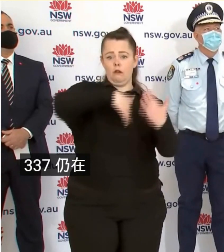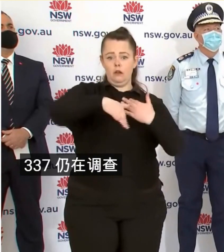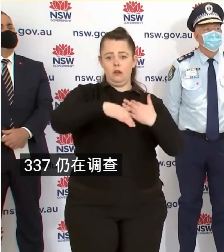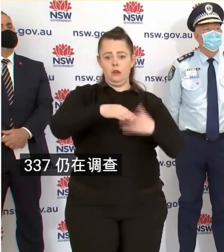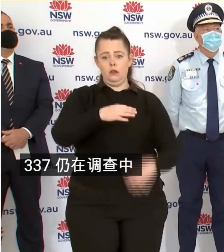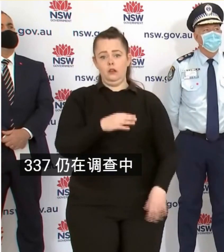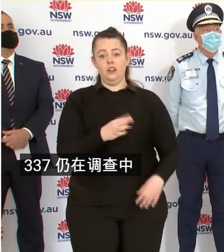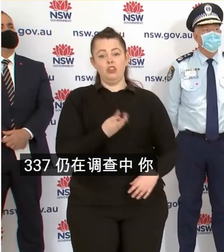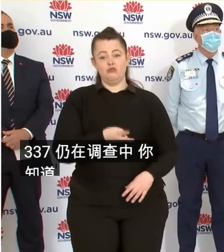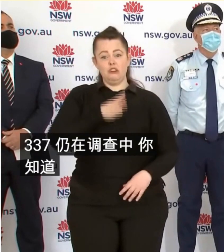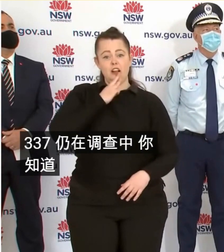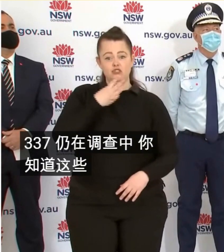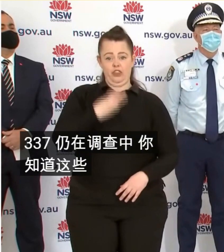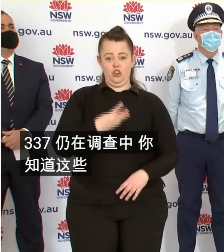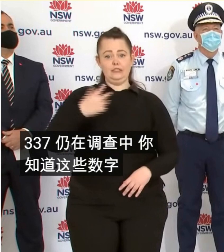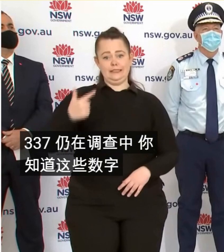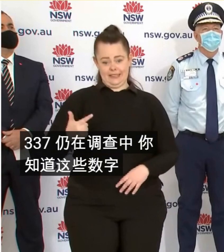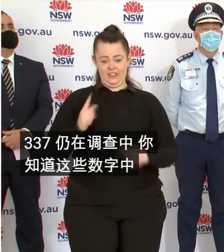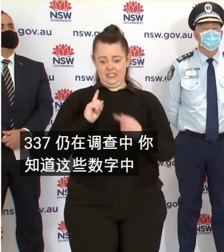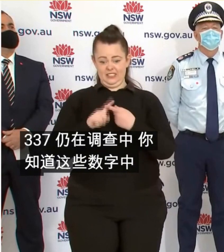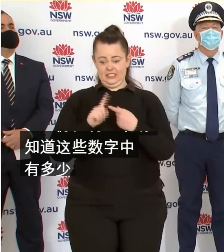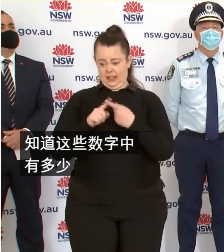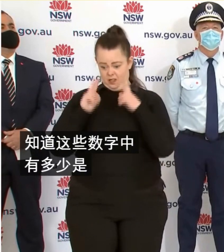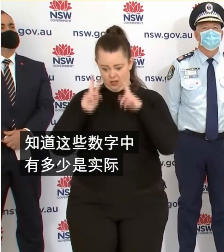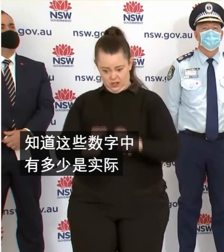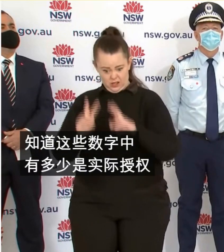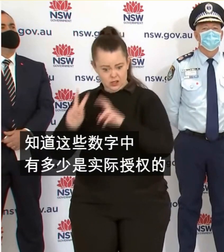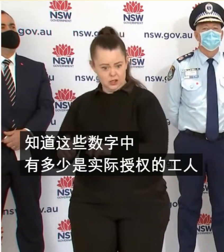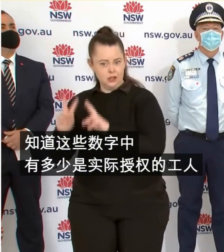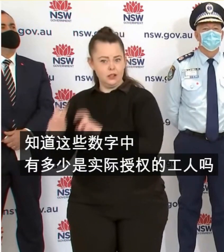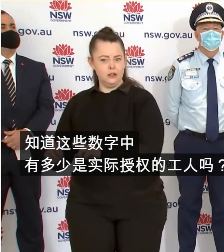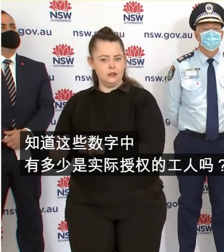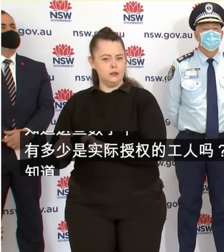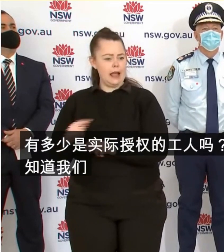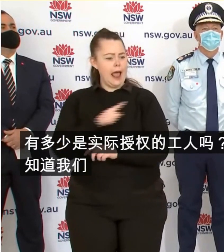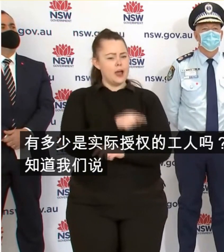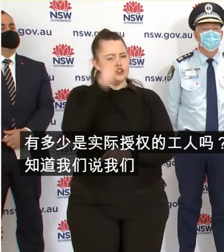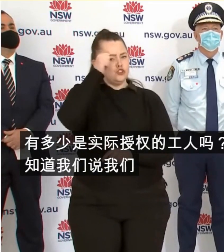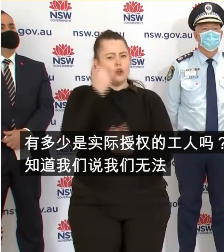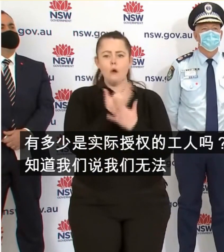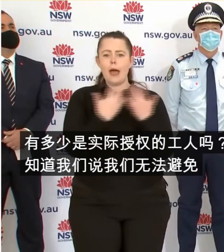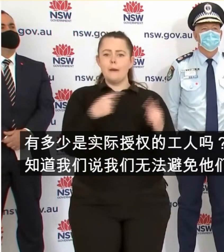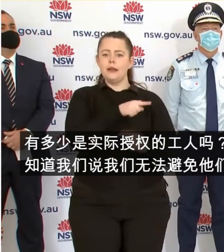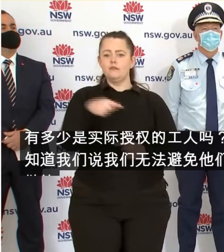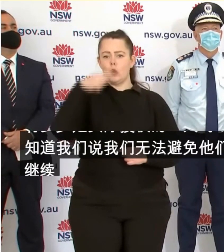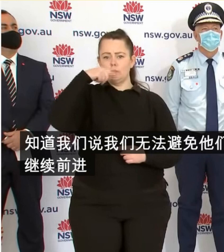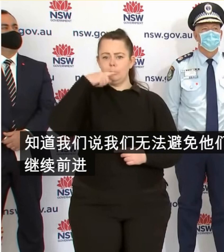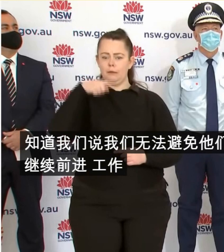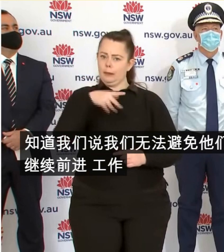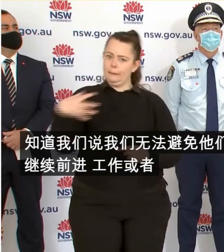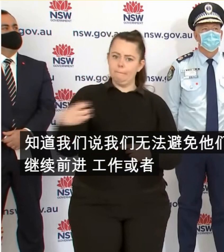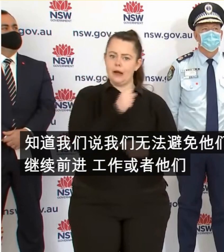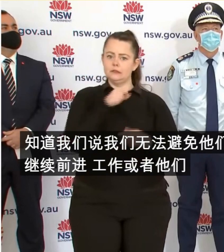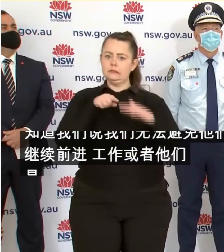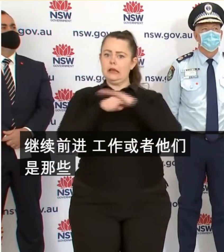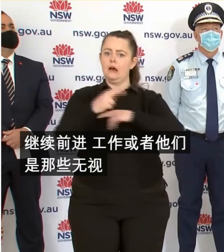337 are still under investigation. Do you know what proportion of those numbers are actually authorised workers that, as you say, we can't avoid, they have to keep